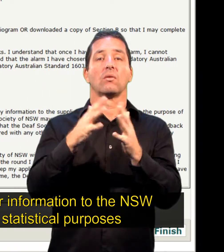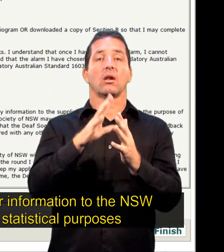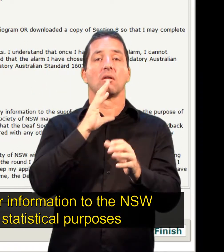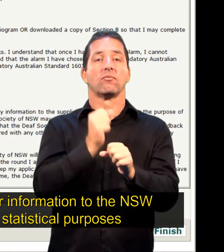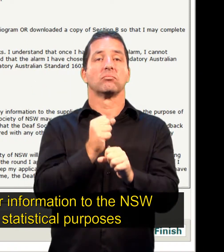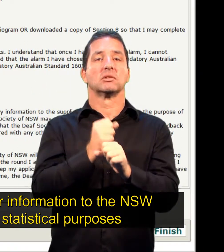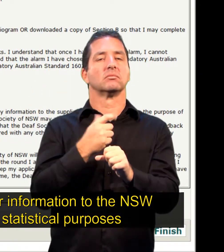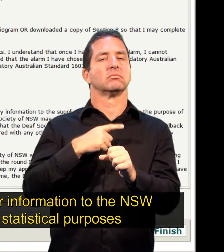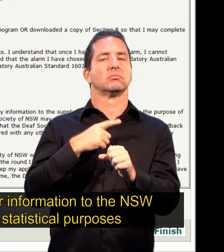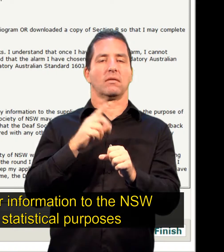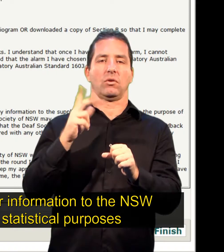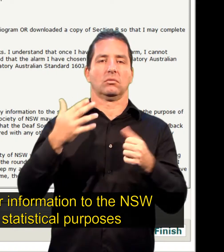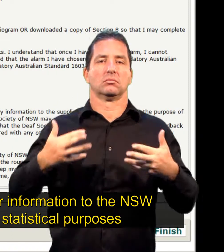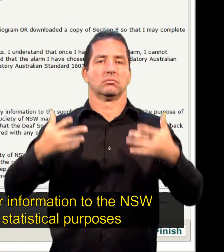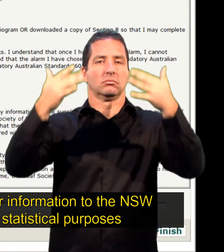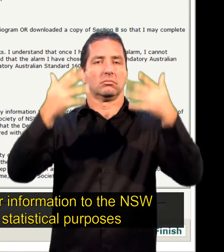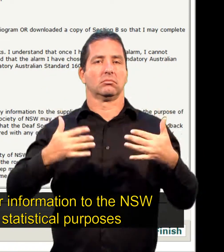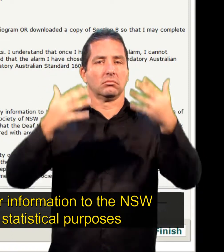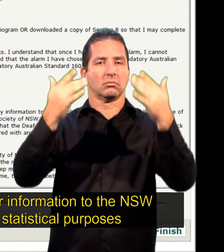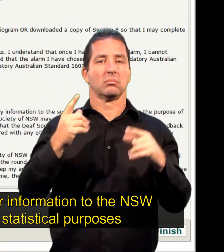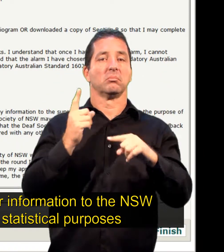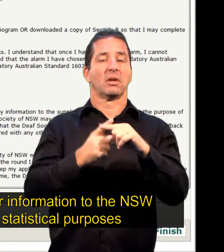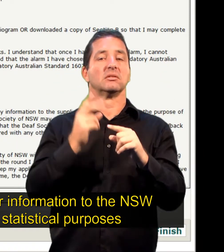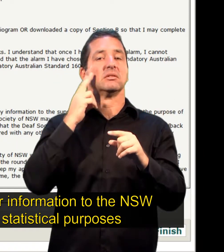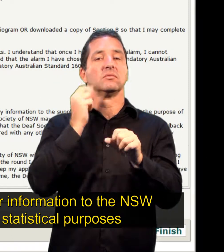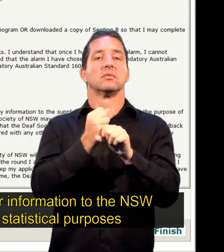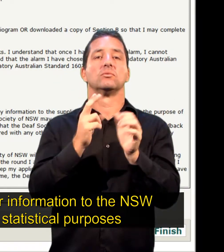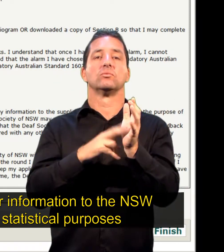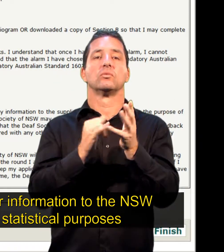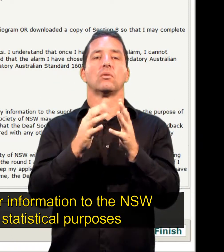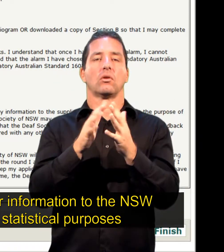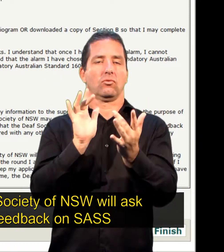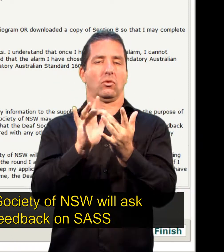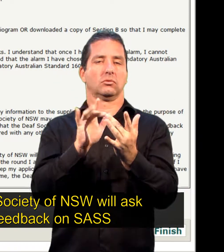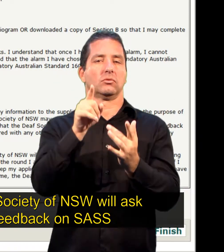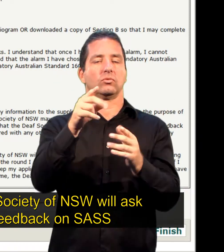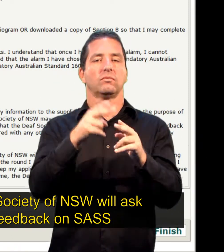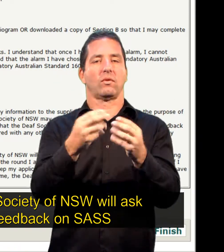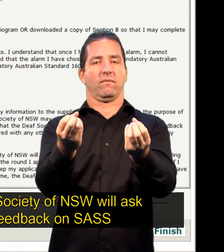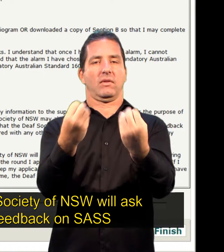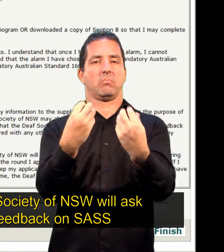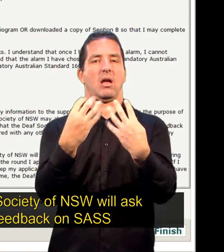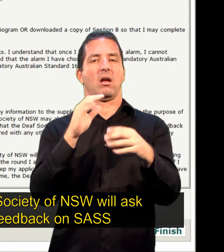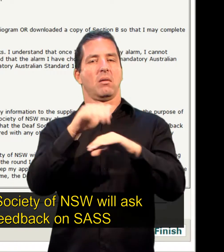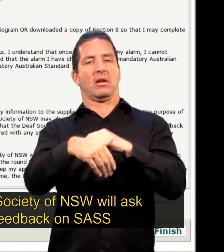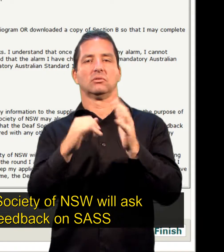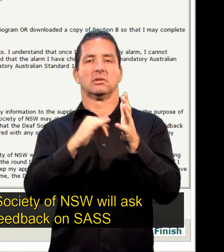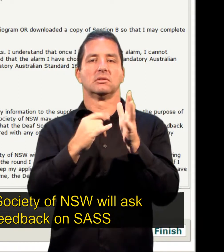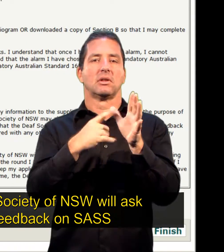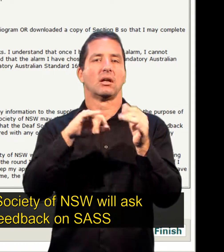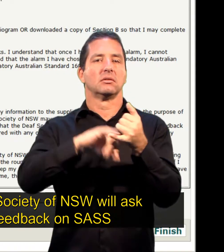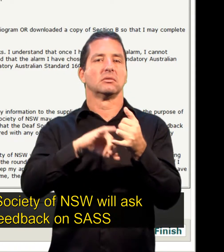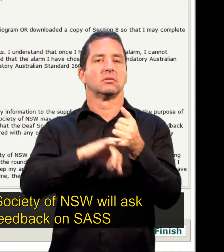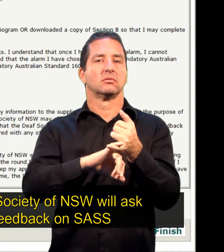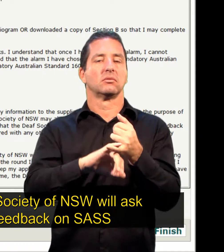also provide your information to the New South Wales Government for statistical purposes, and that the Deaf Society of New South Wales